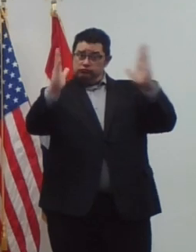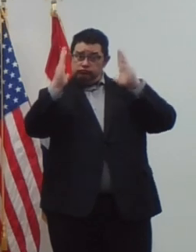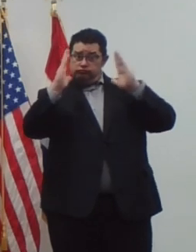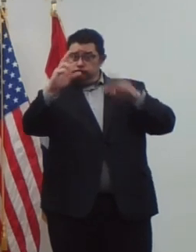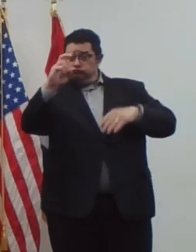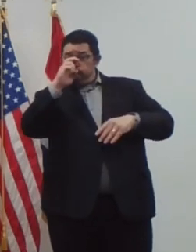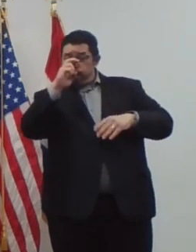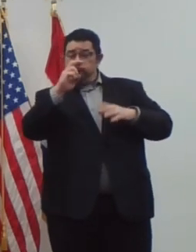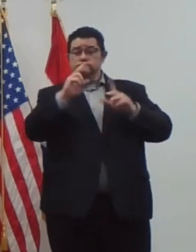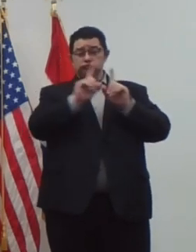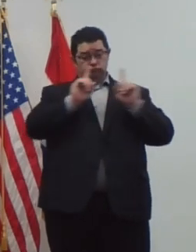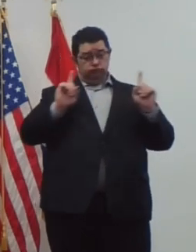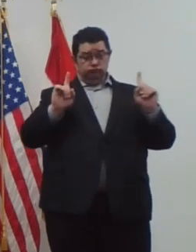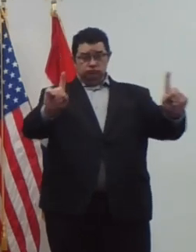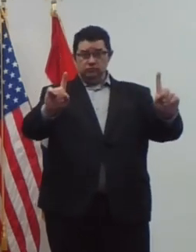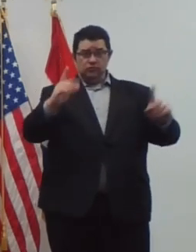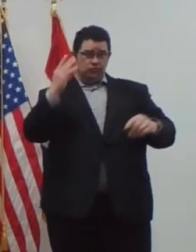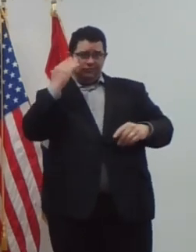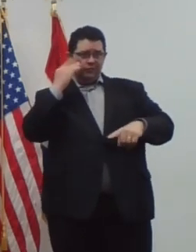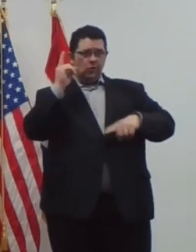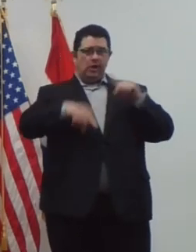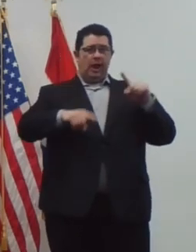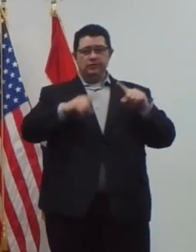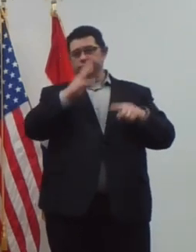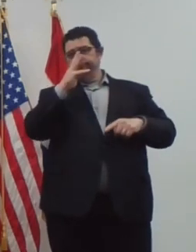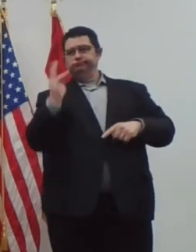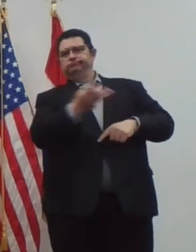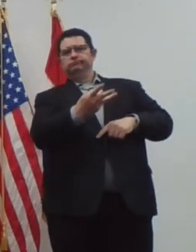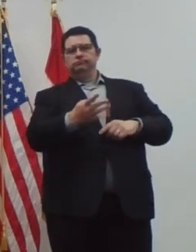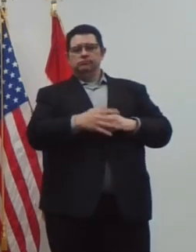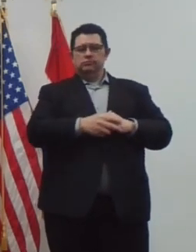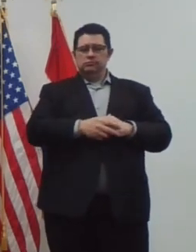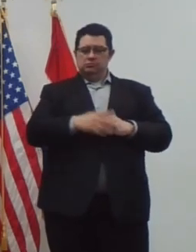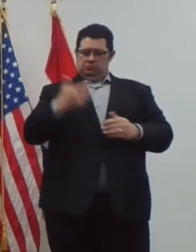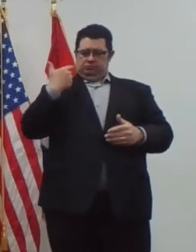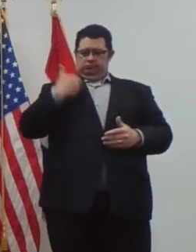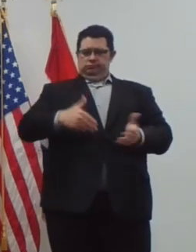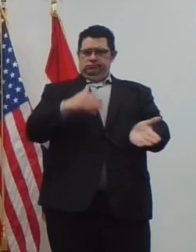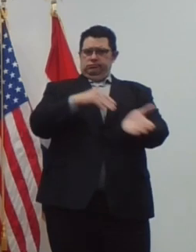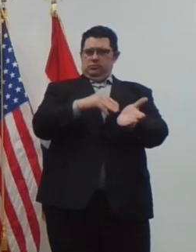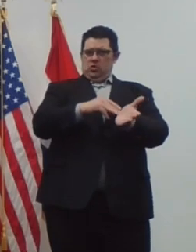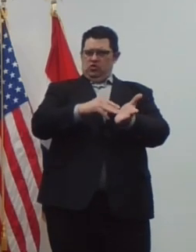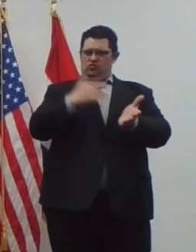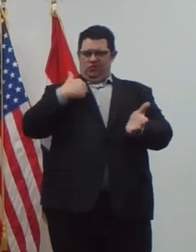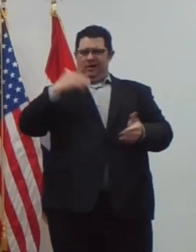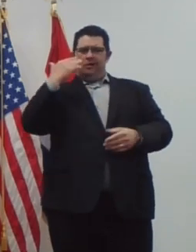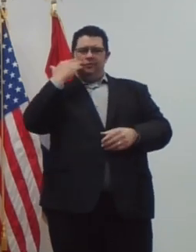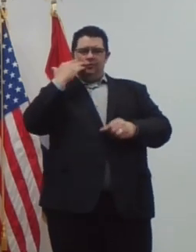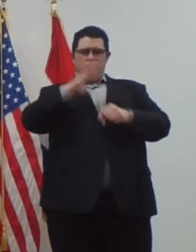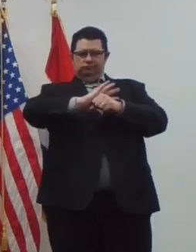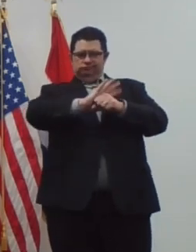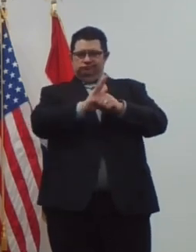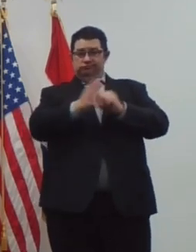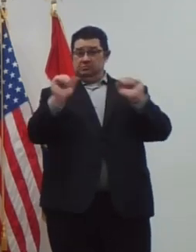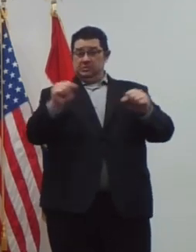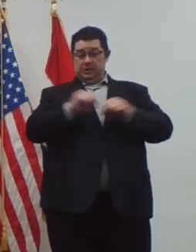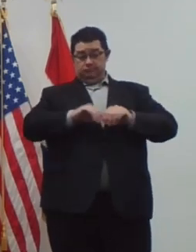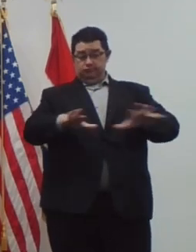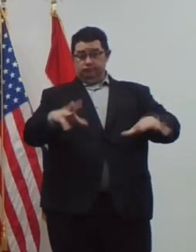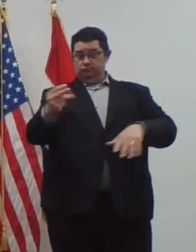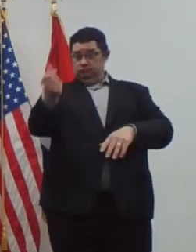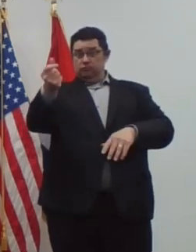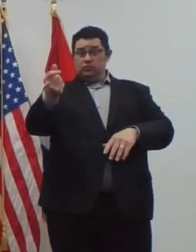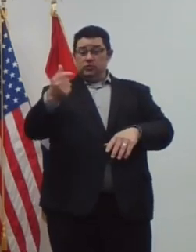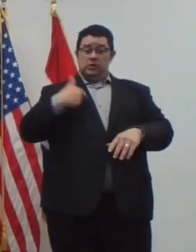down our guard. As a doctor, I know that this virus can spread quickly, and we expect more COVID-19 transmission